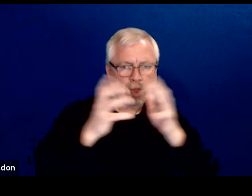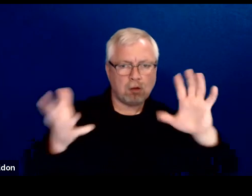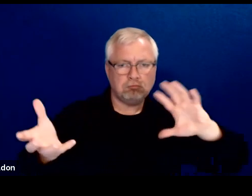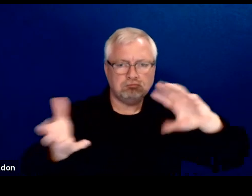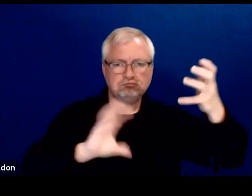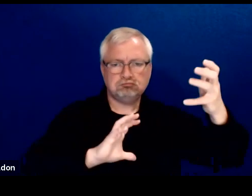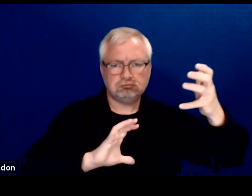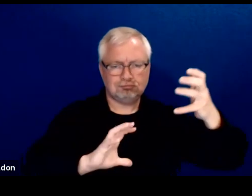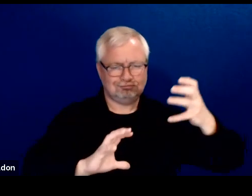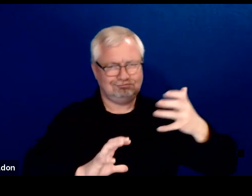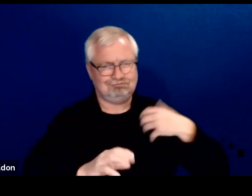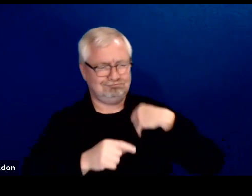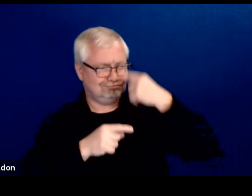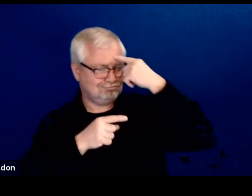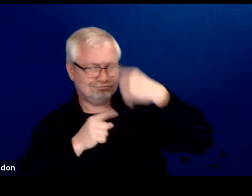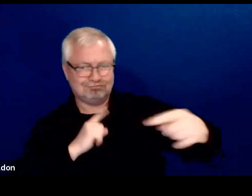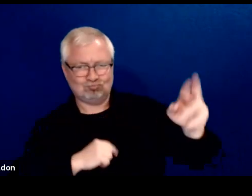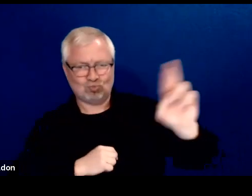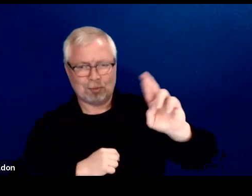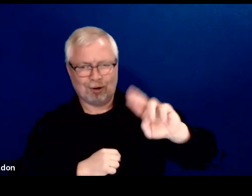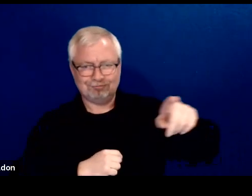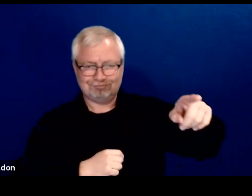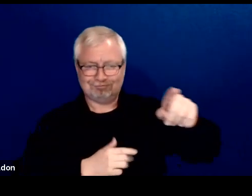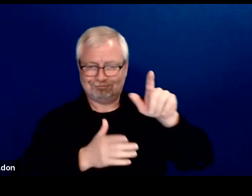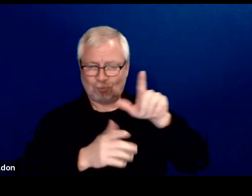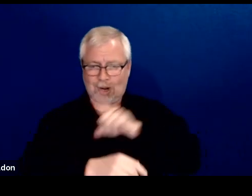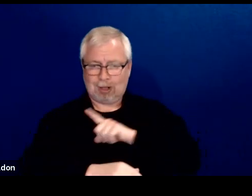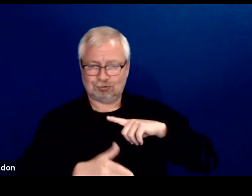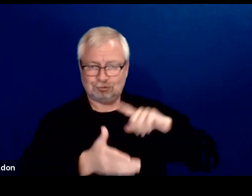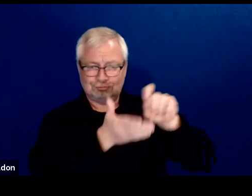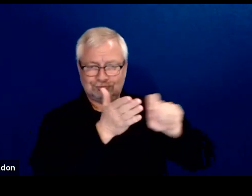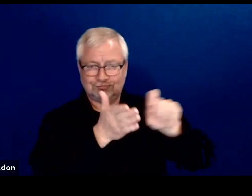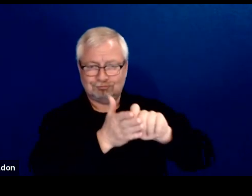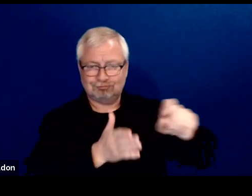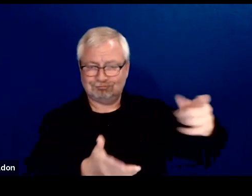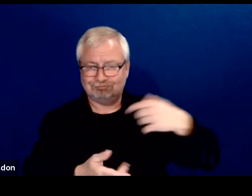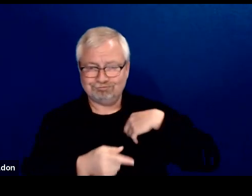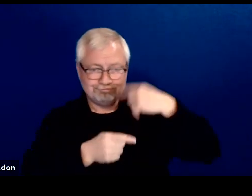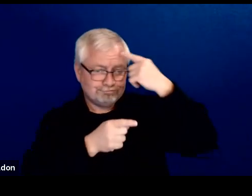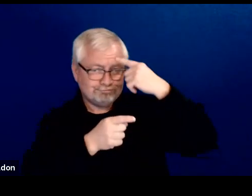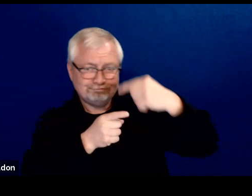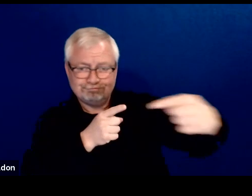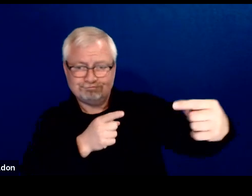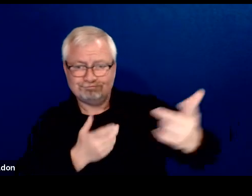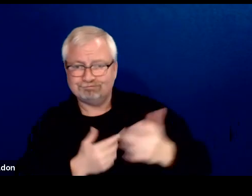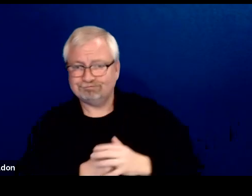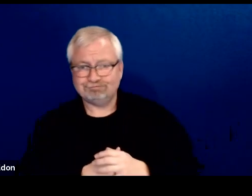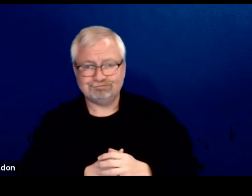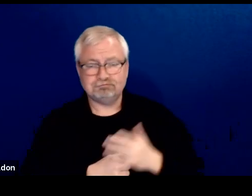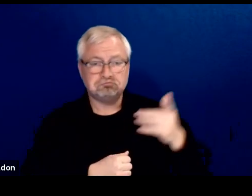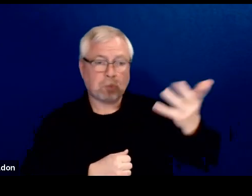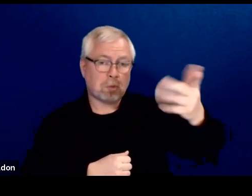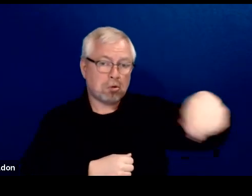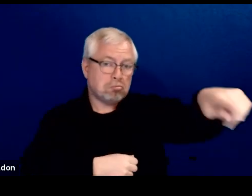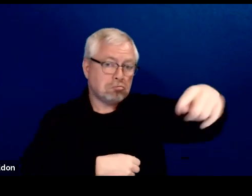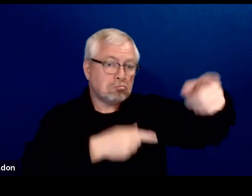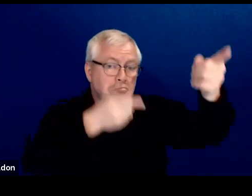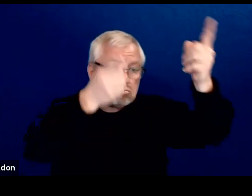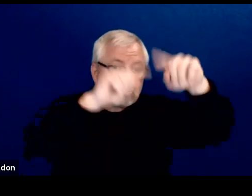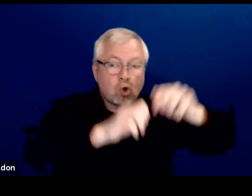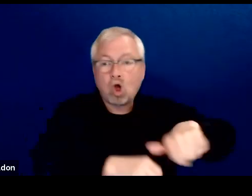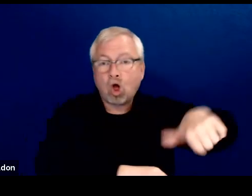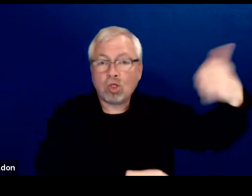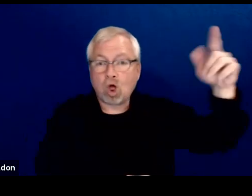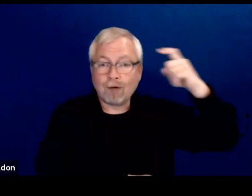maybe as a lawmaker who would have agreed with Governor DeSantis to keep the beaches open. I fully disagree with that. So I don't believe that's the case. I